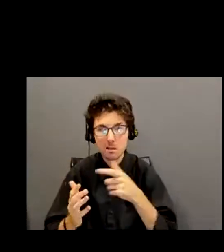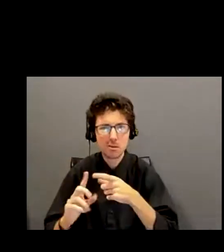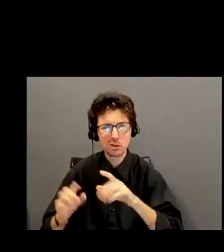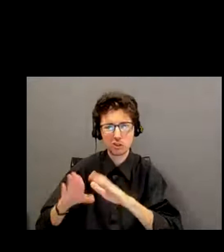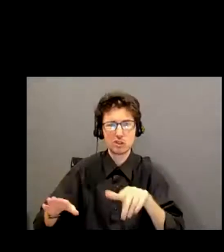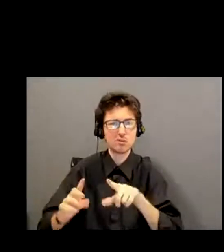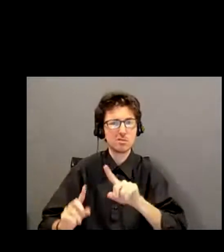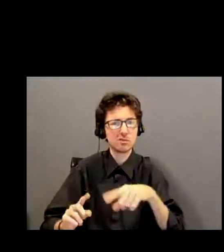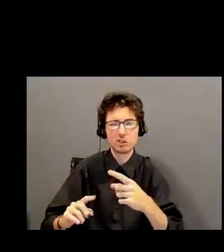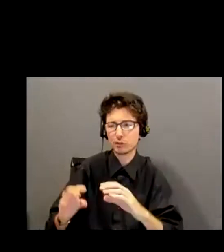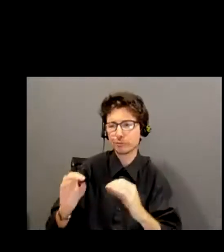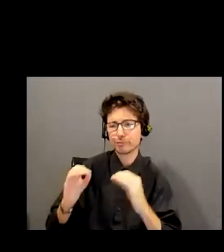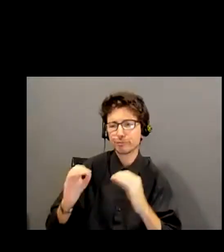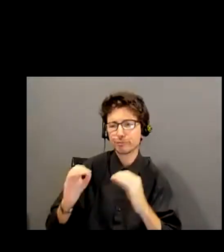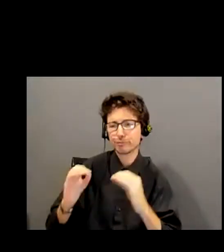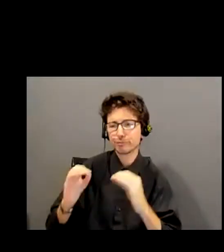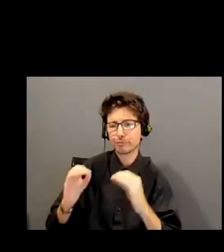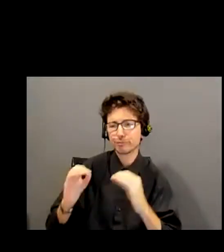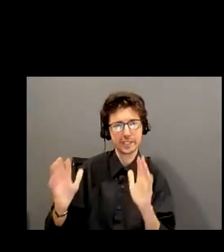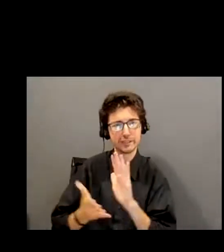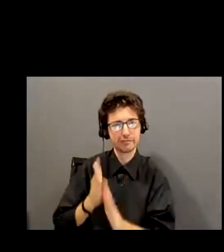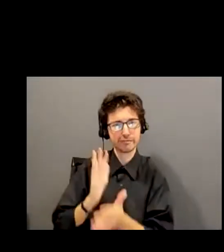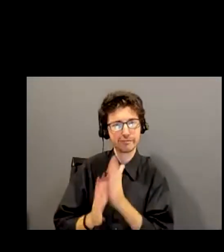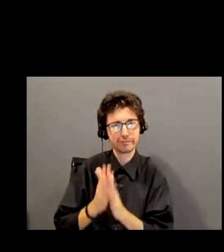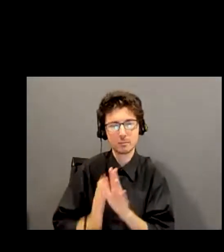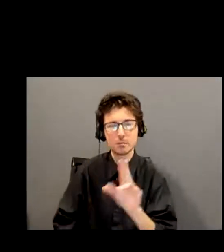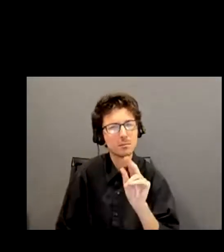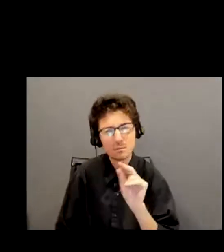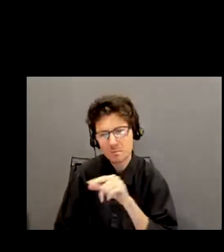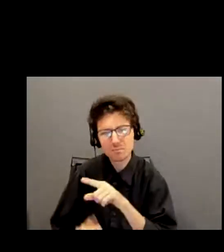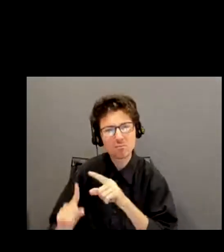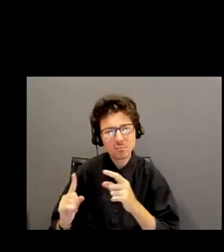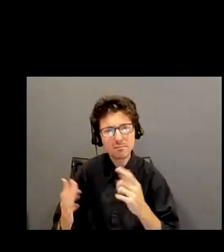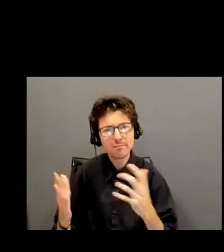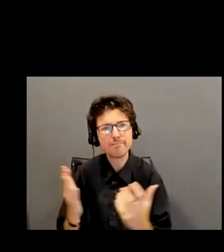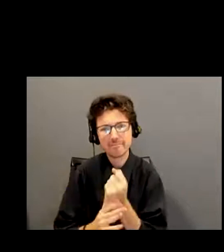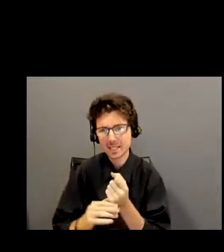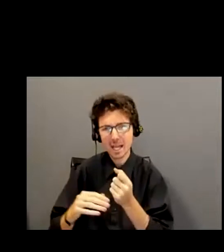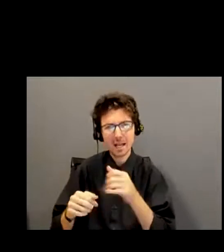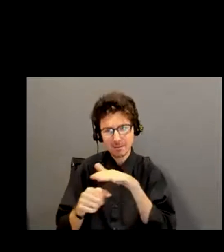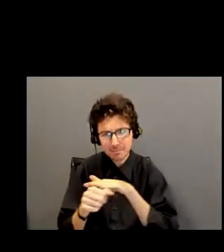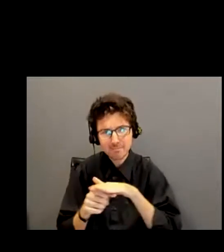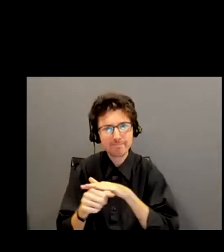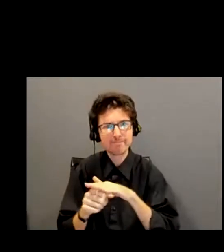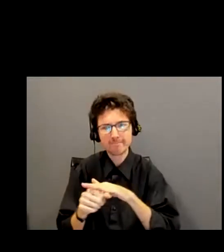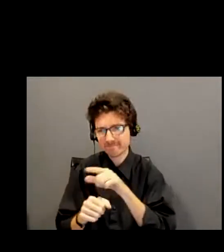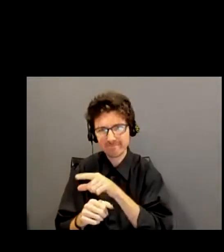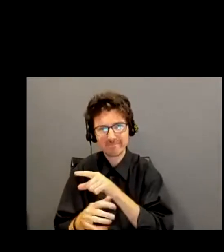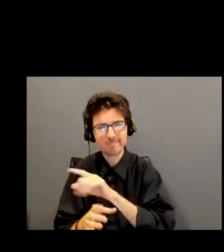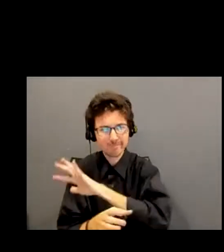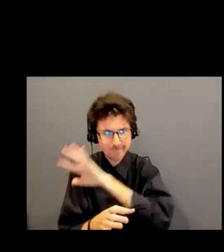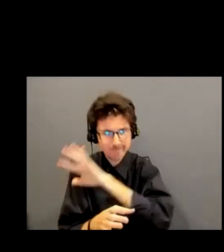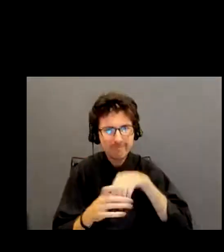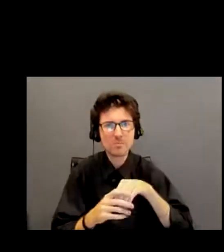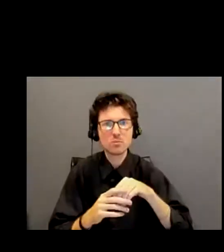formal education. They should have a place where they can grow as a person and be part of community.